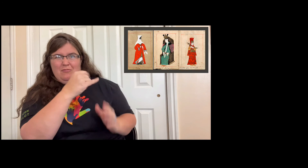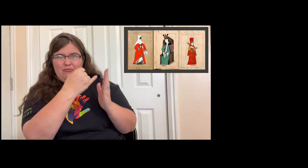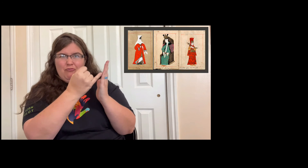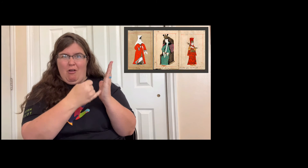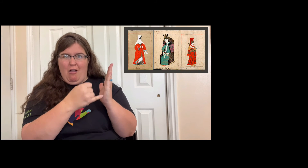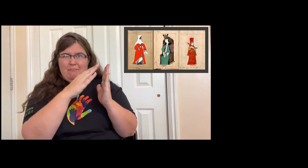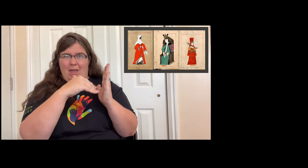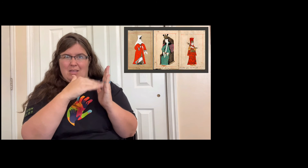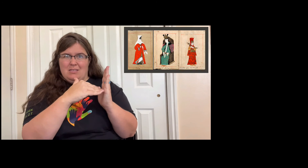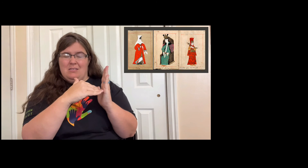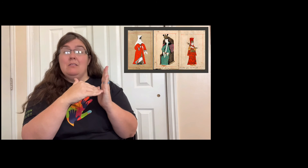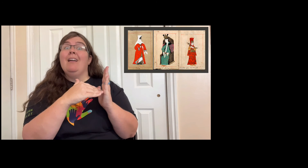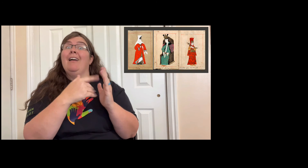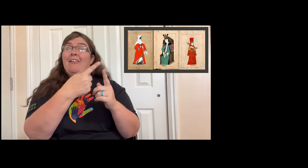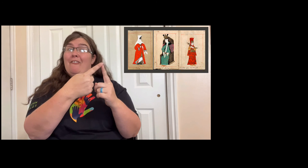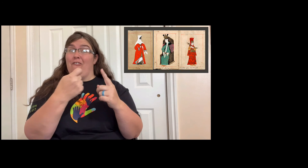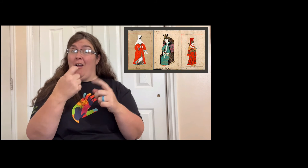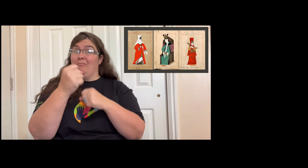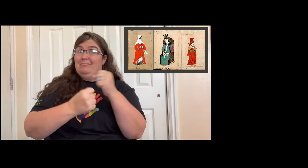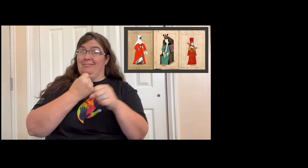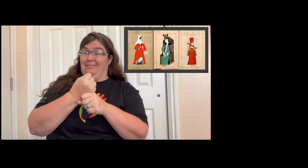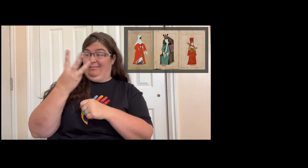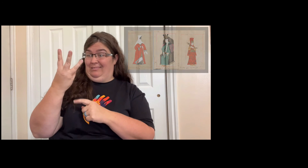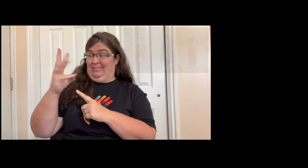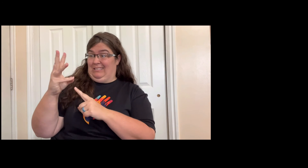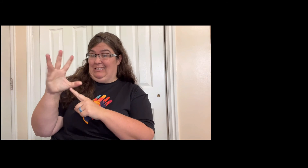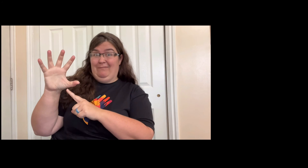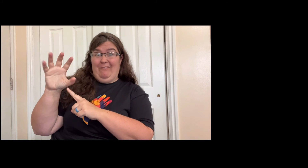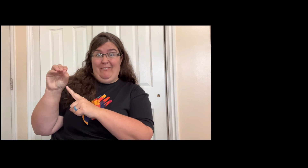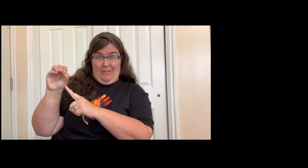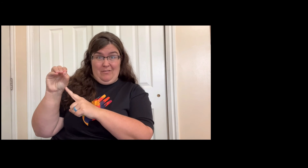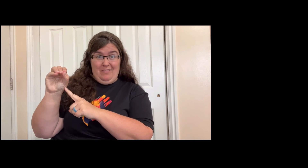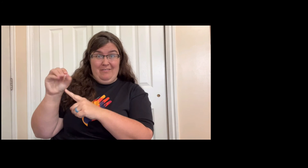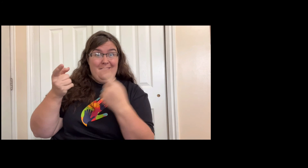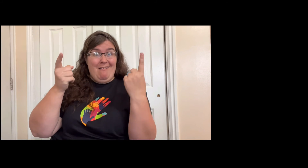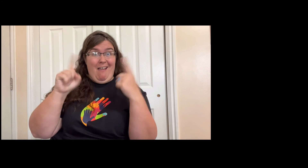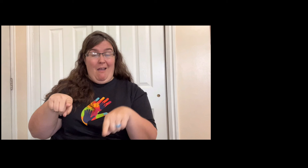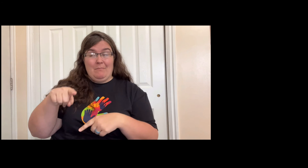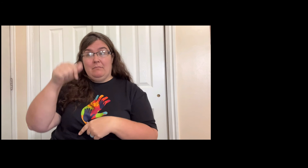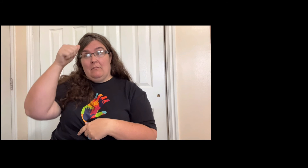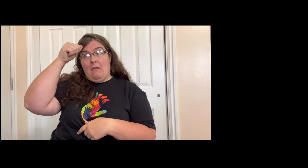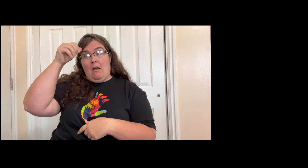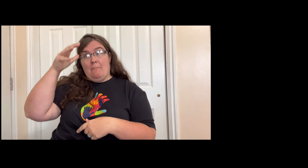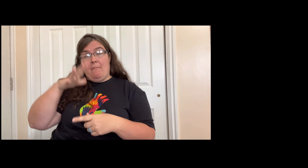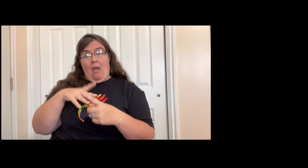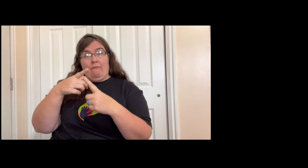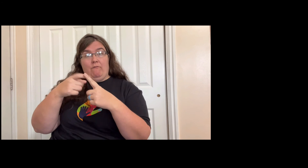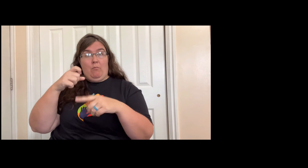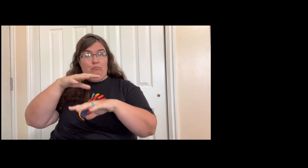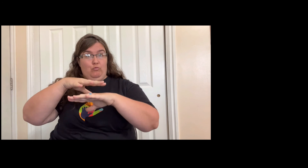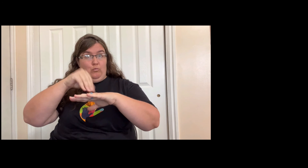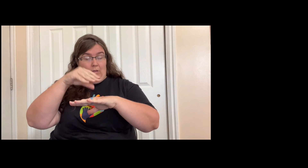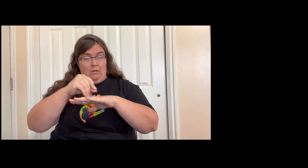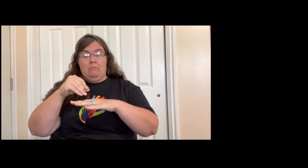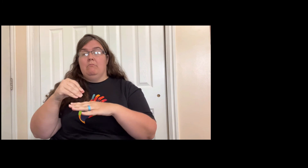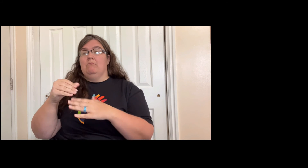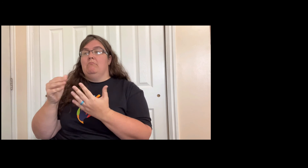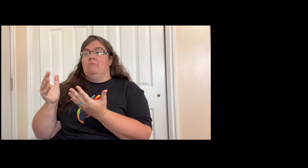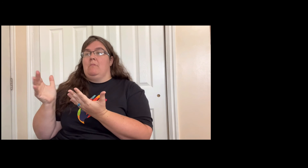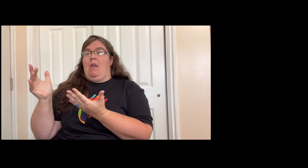paintings, the drawings that I showed throughout this video, they're from the year 1650 a man from Sweden gathered